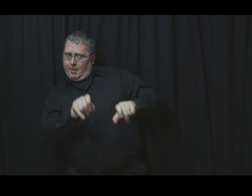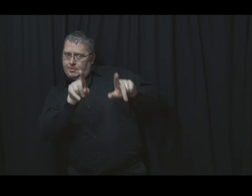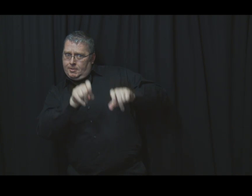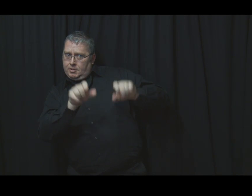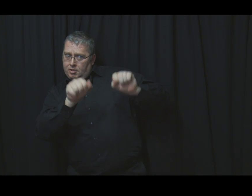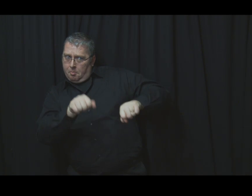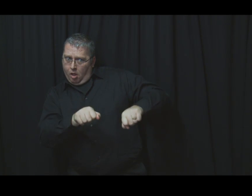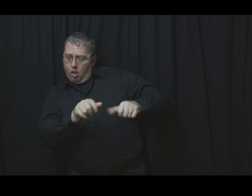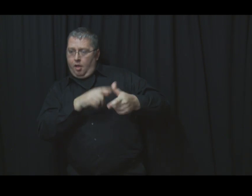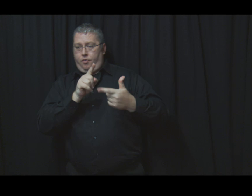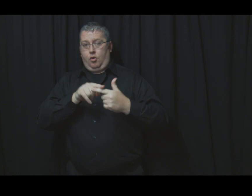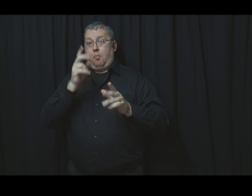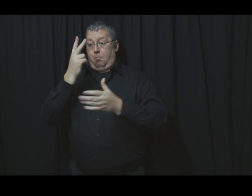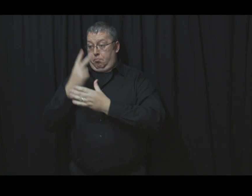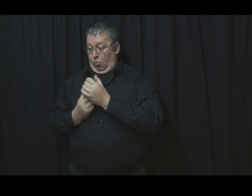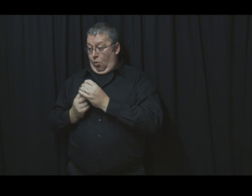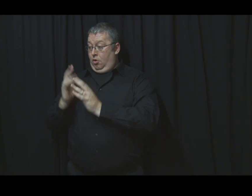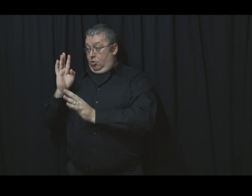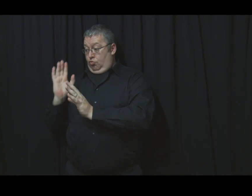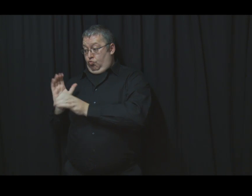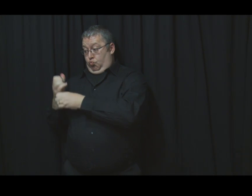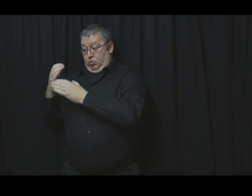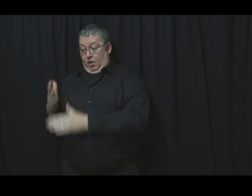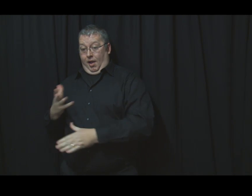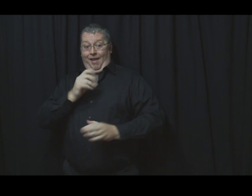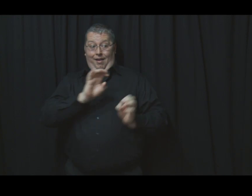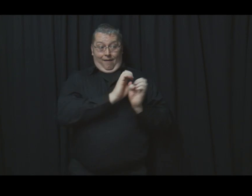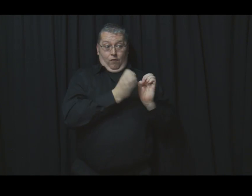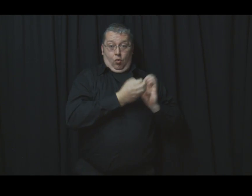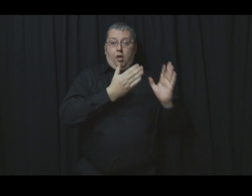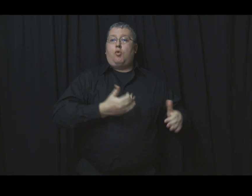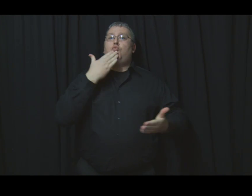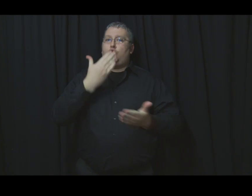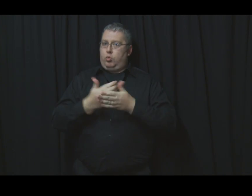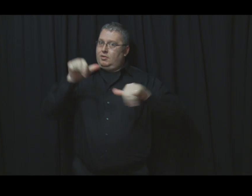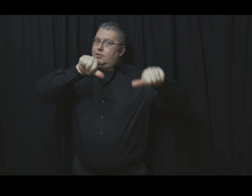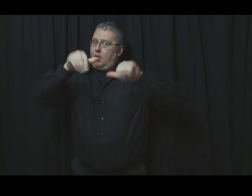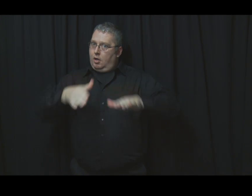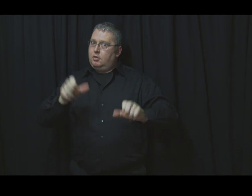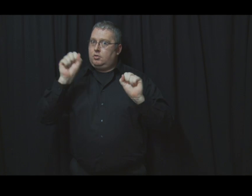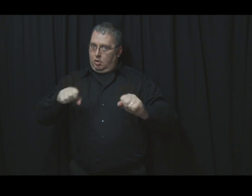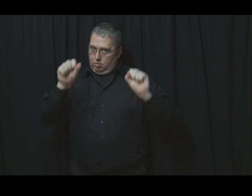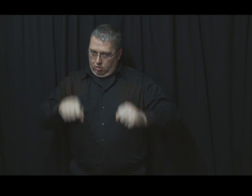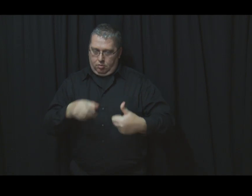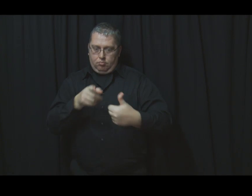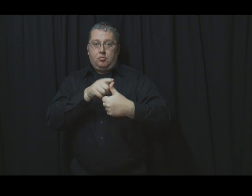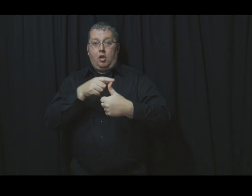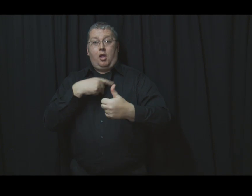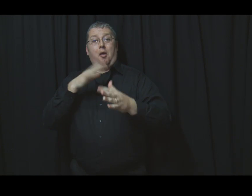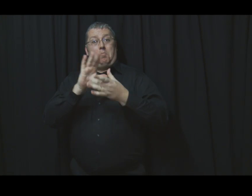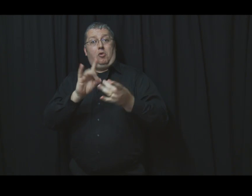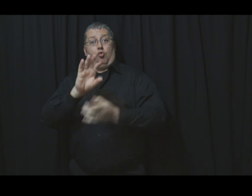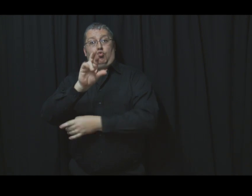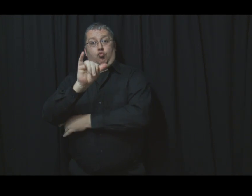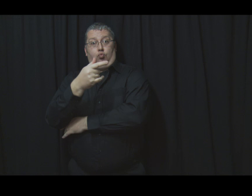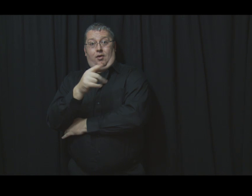and that both creationists and evolutionists can be great scientists, for instance. I mentioned Craig Venter, a biologist. He's an atheist, and